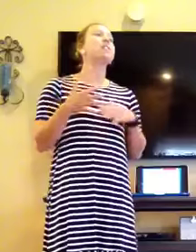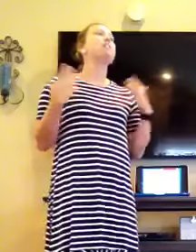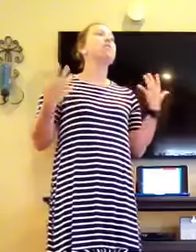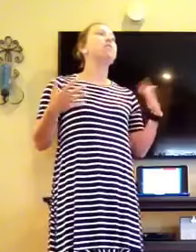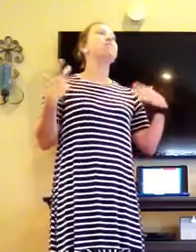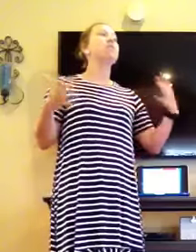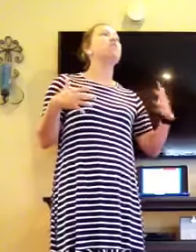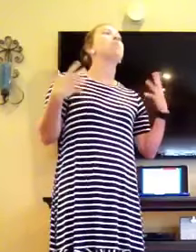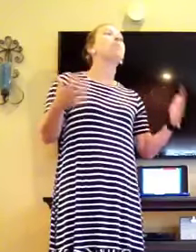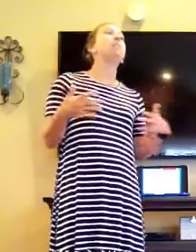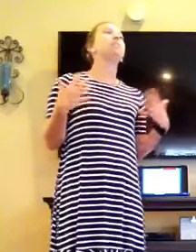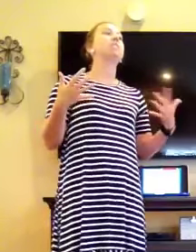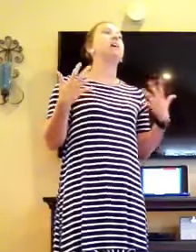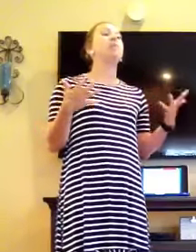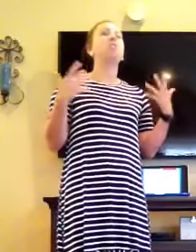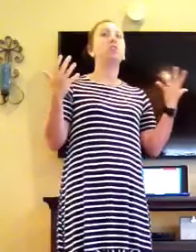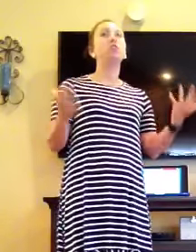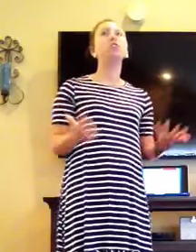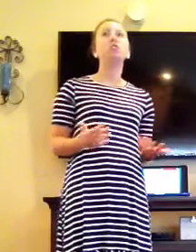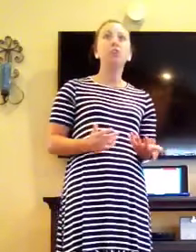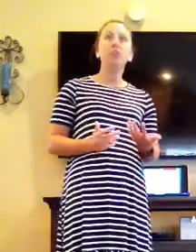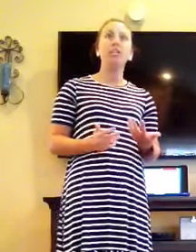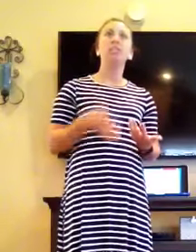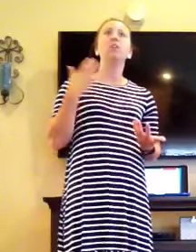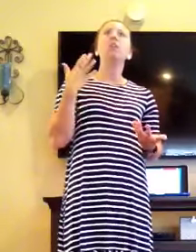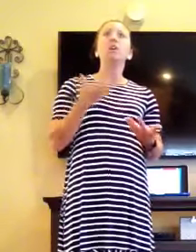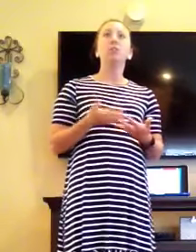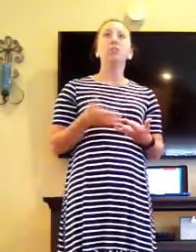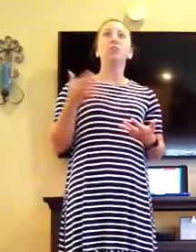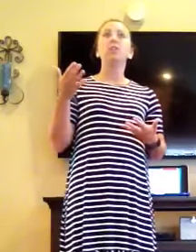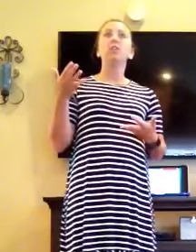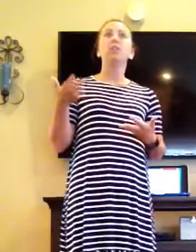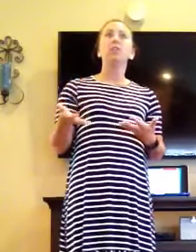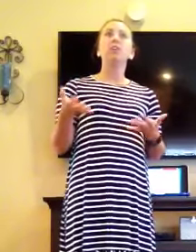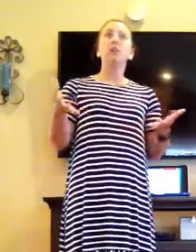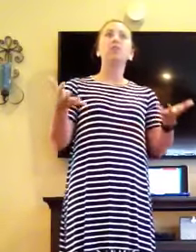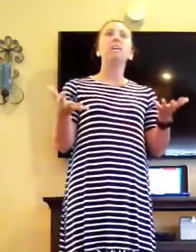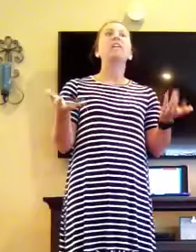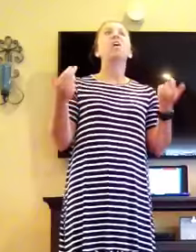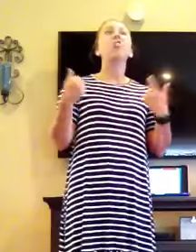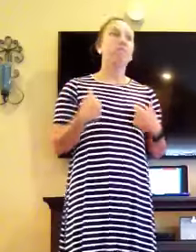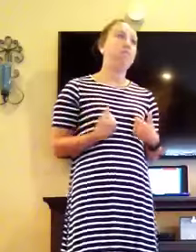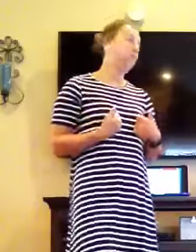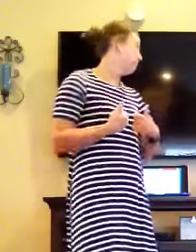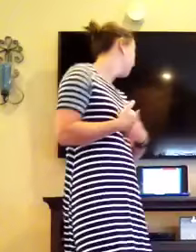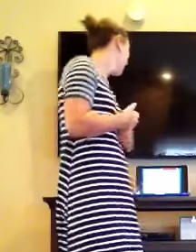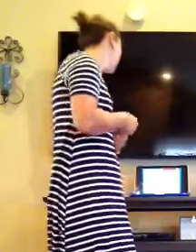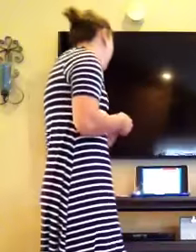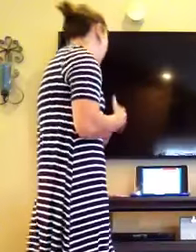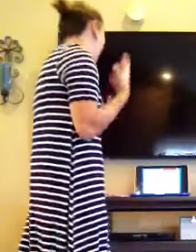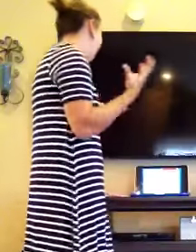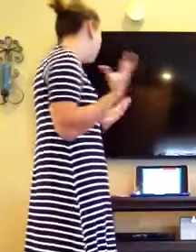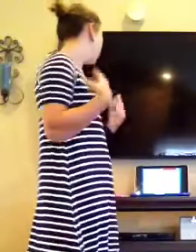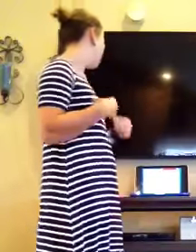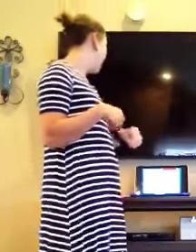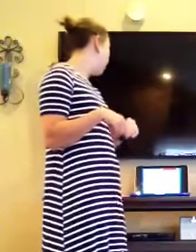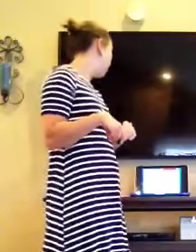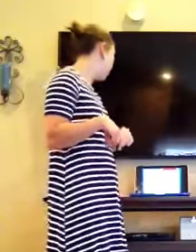that you feel like you are wasting time on that your students could, take that off of you. So after you create your